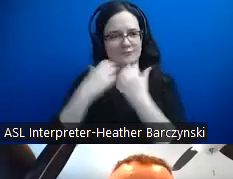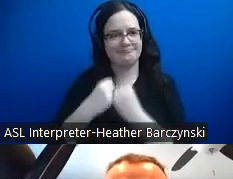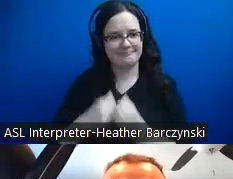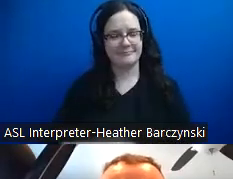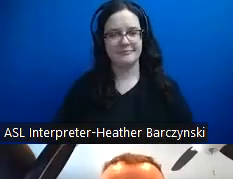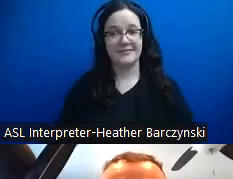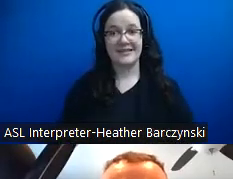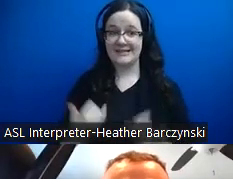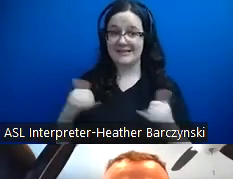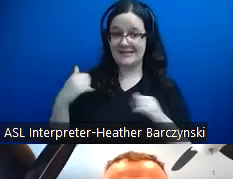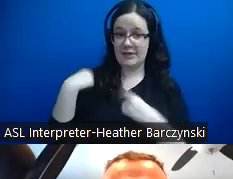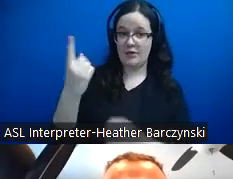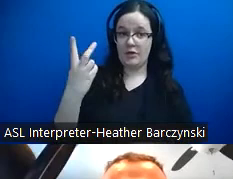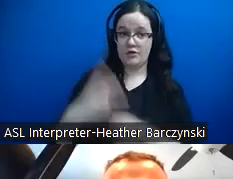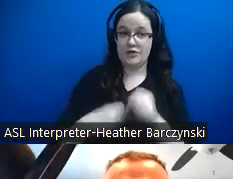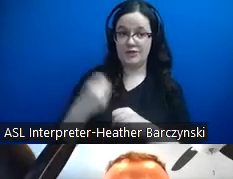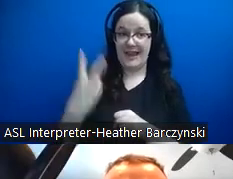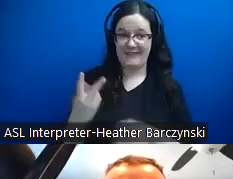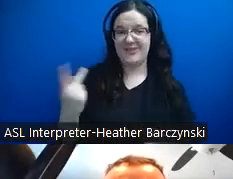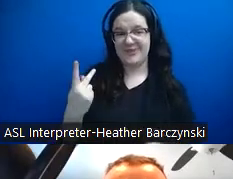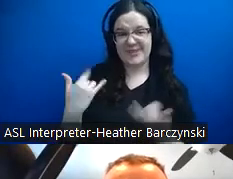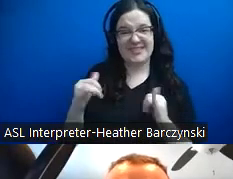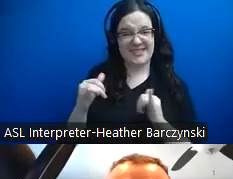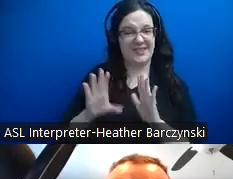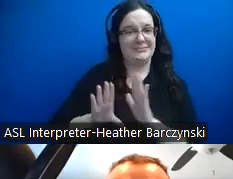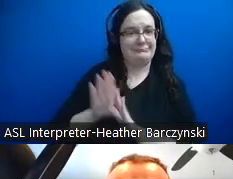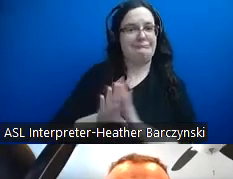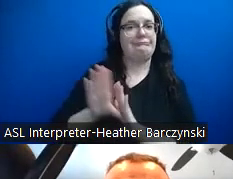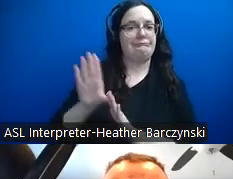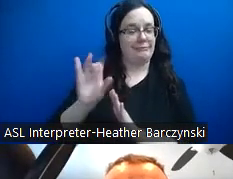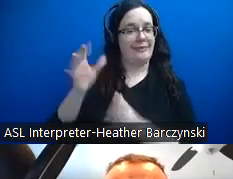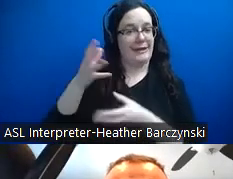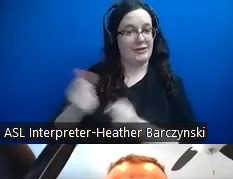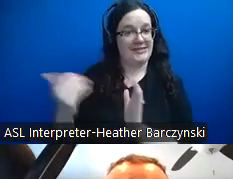still 2.5 years later, we're still rebuilding that trust. I mean, and it's work,